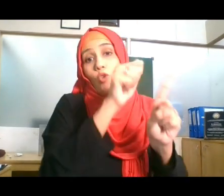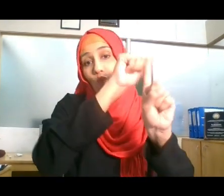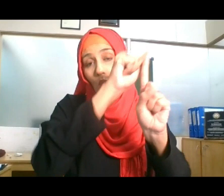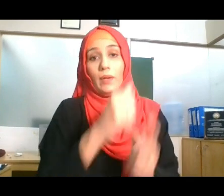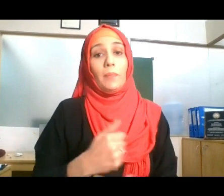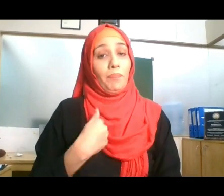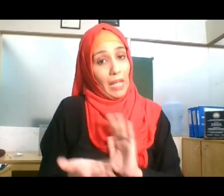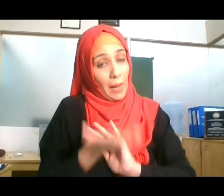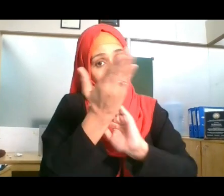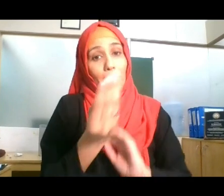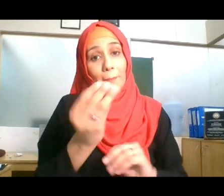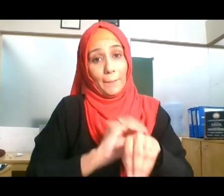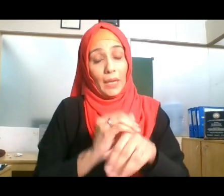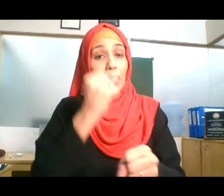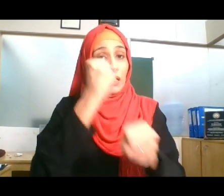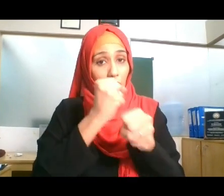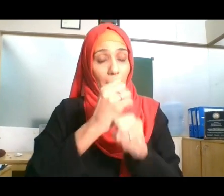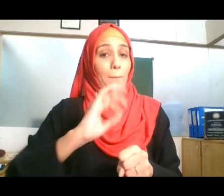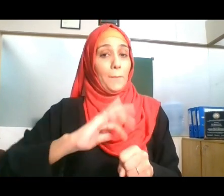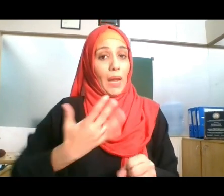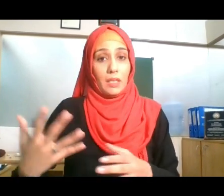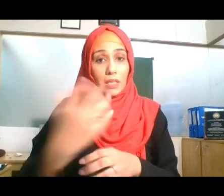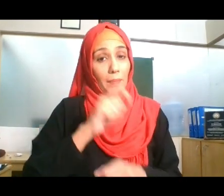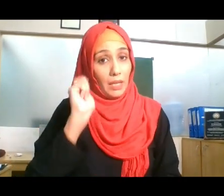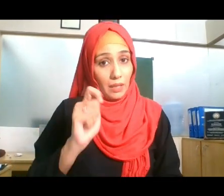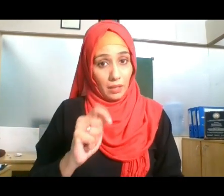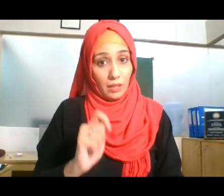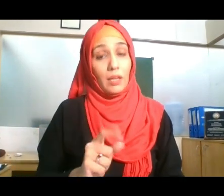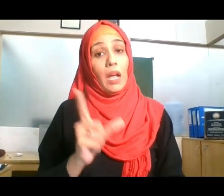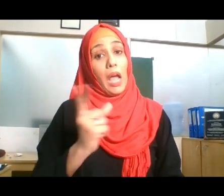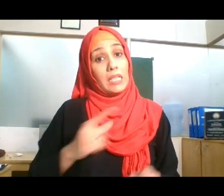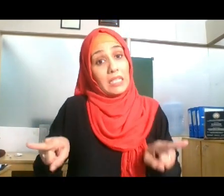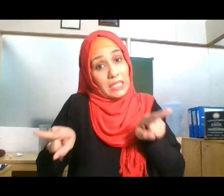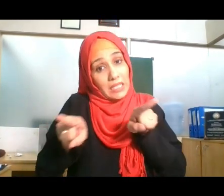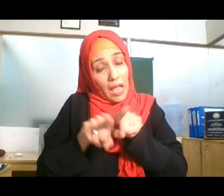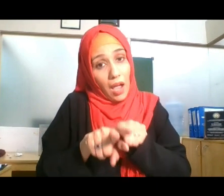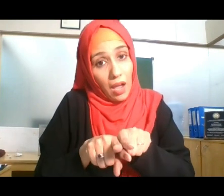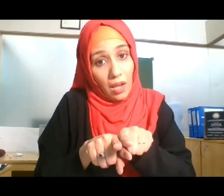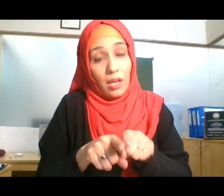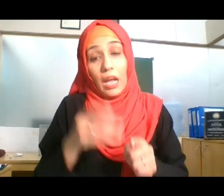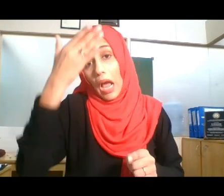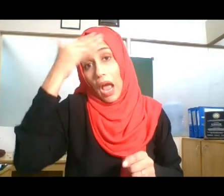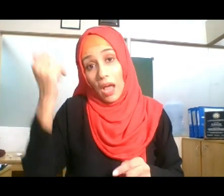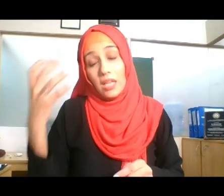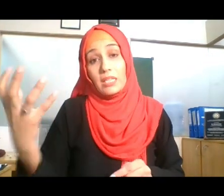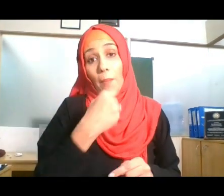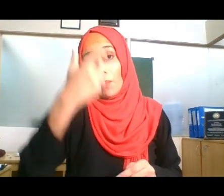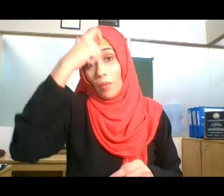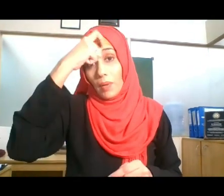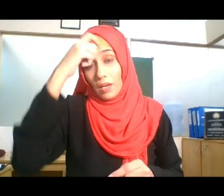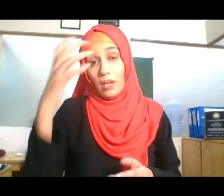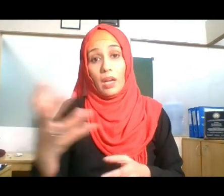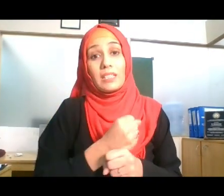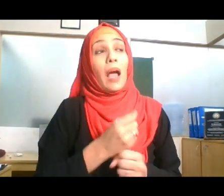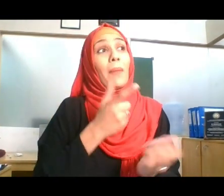is that for the government and the private sector to work hand in glove for solving some of the challenges that we face in the non-urban